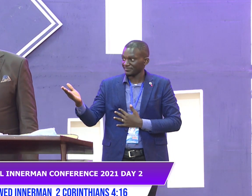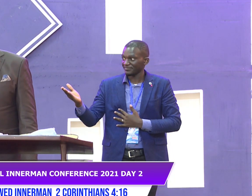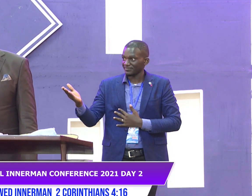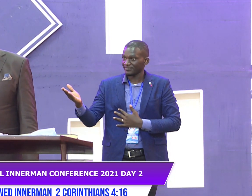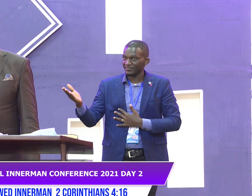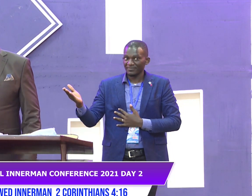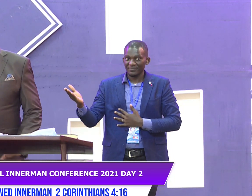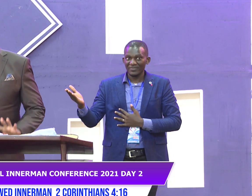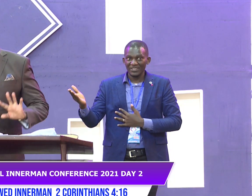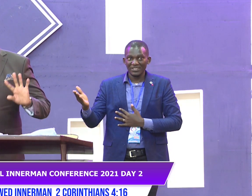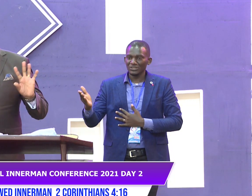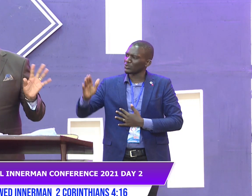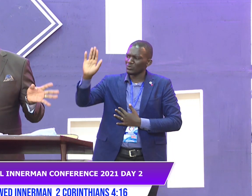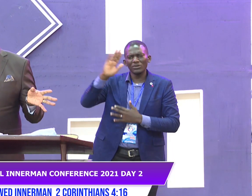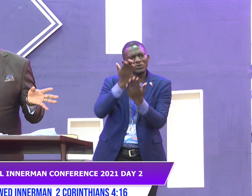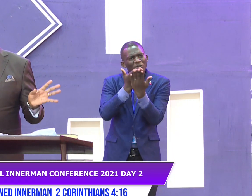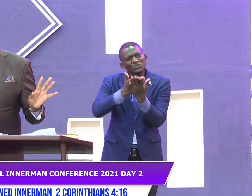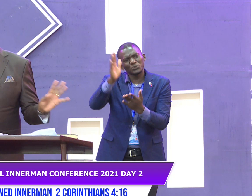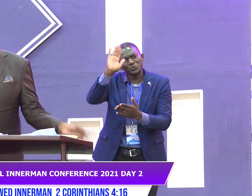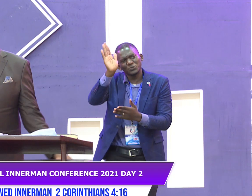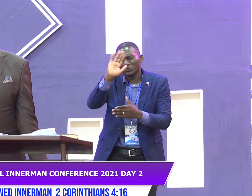Sarah. Though